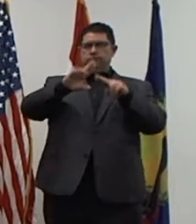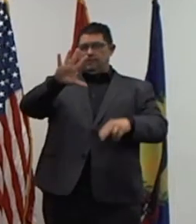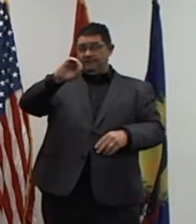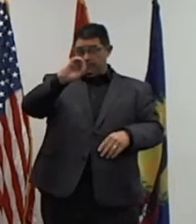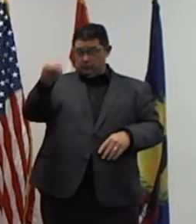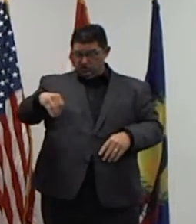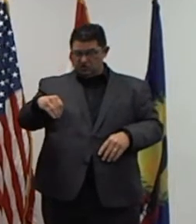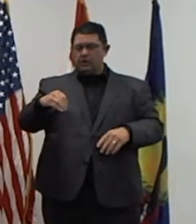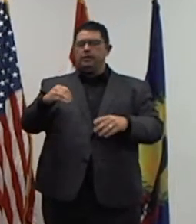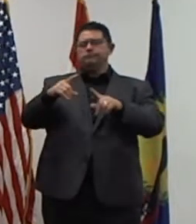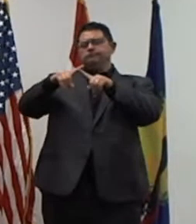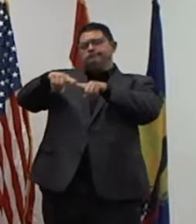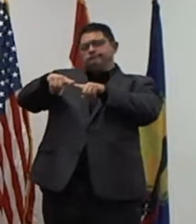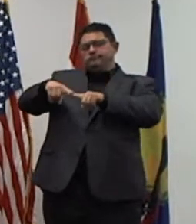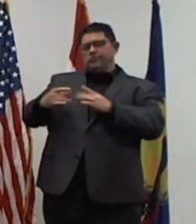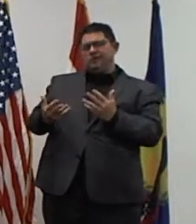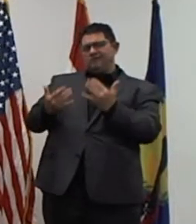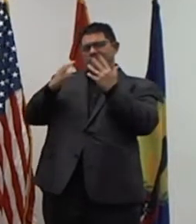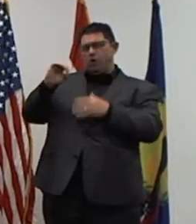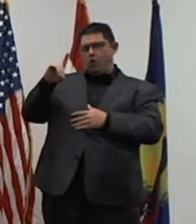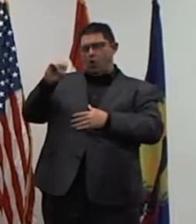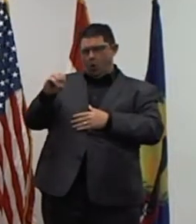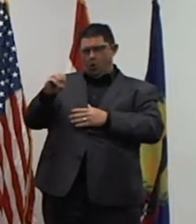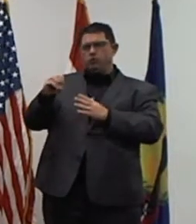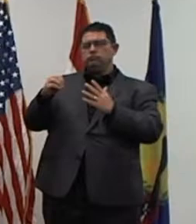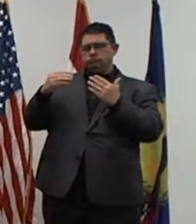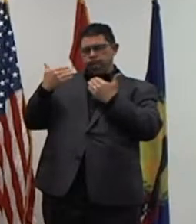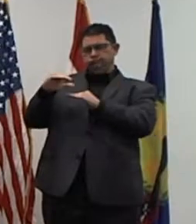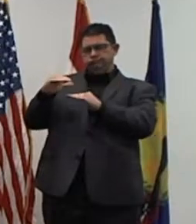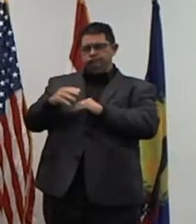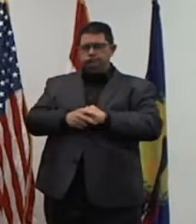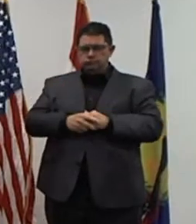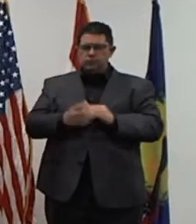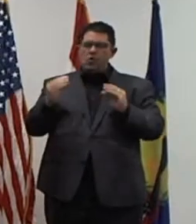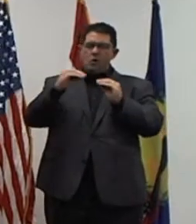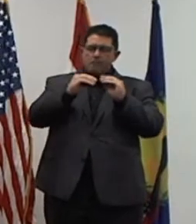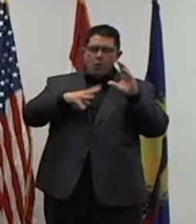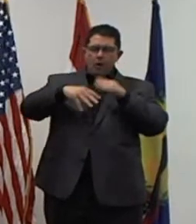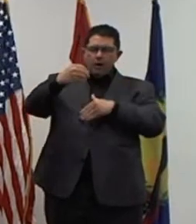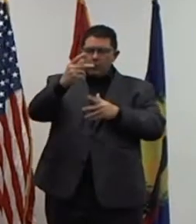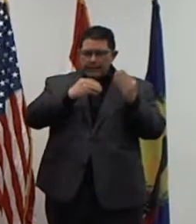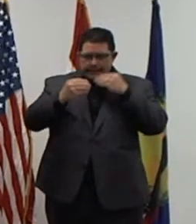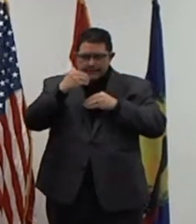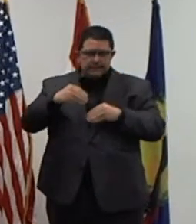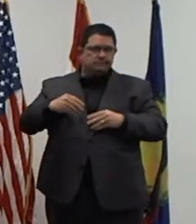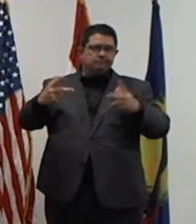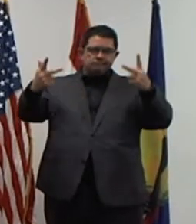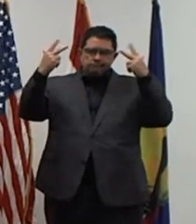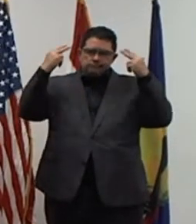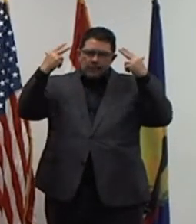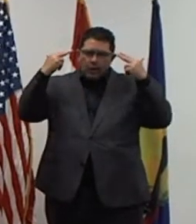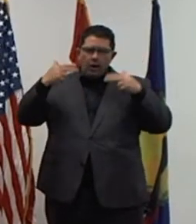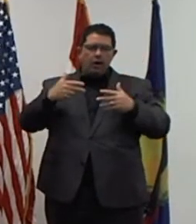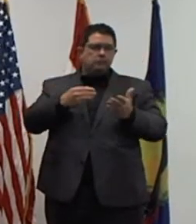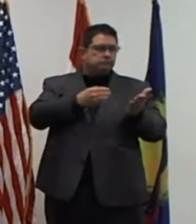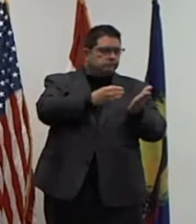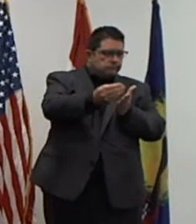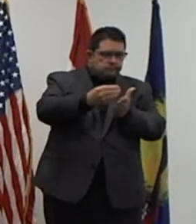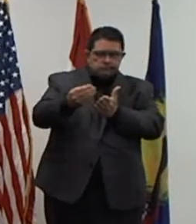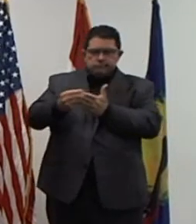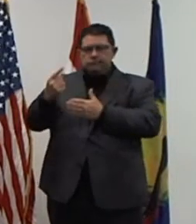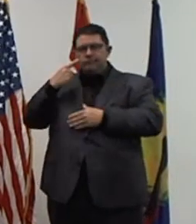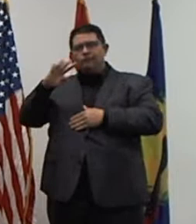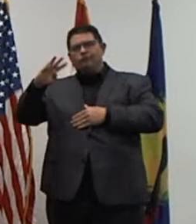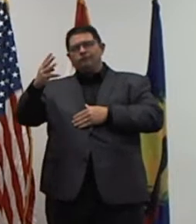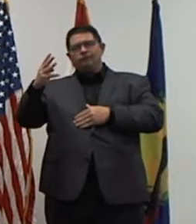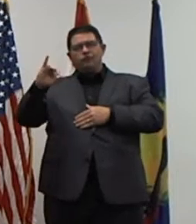code occupancy, more of us will be going out to eat, more will be going out to get their hair cut, more shopping for our 4th